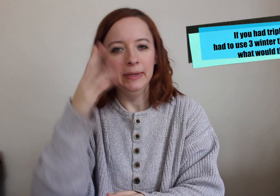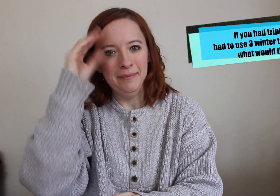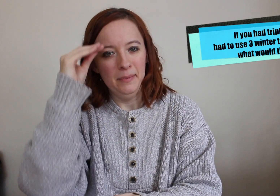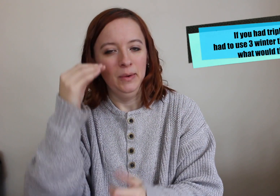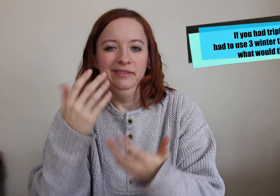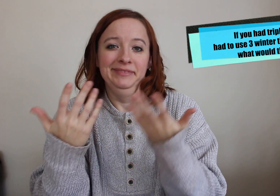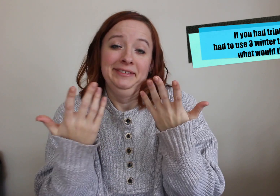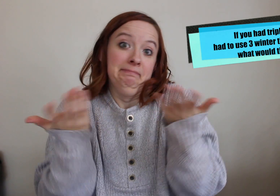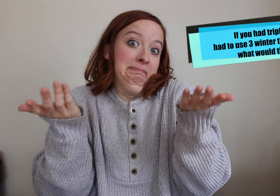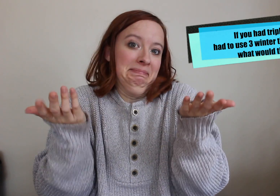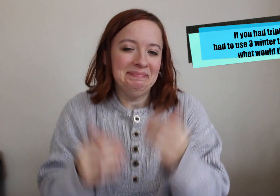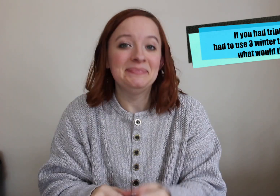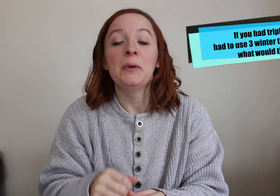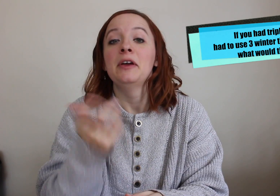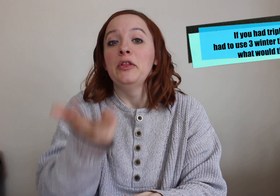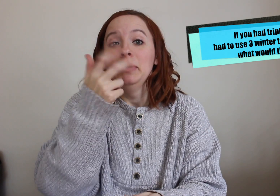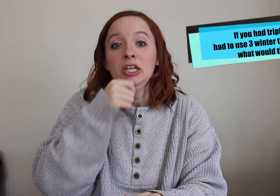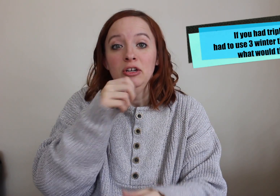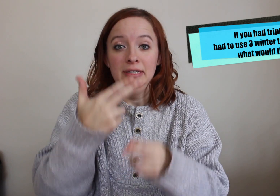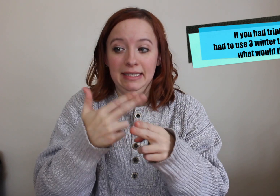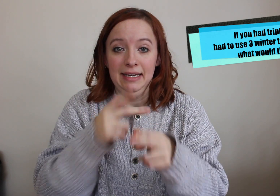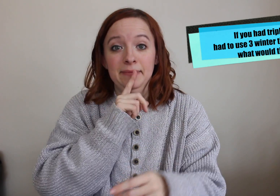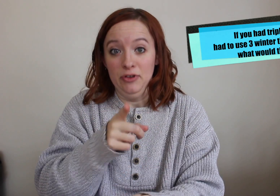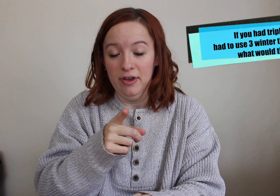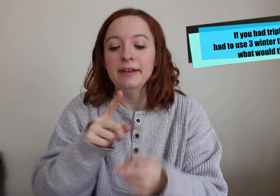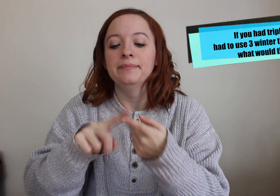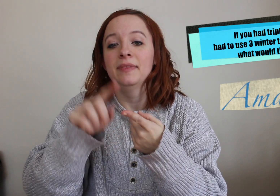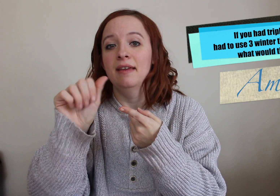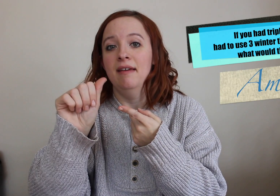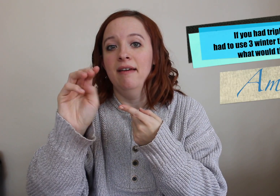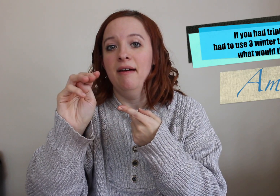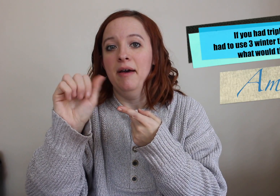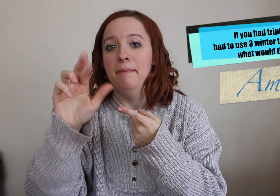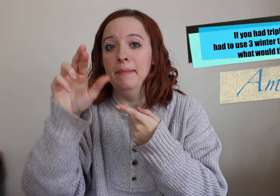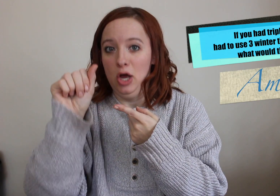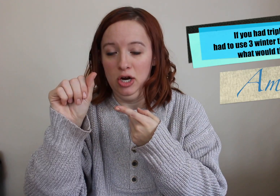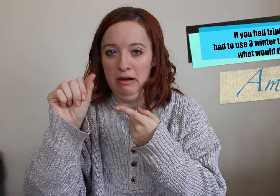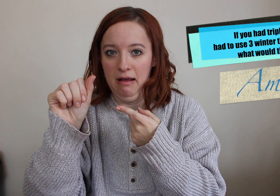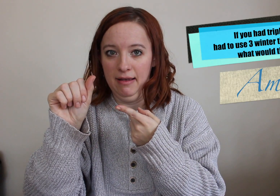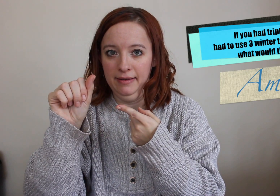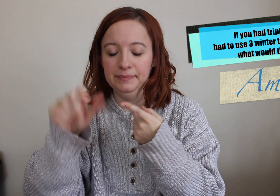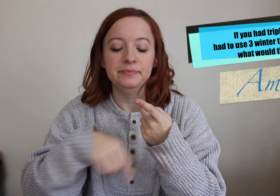picked 3 girls and 3 boys, because why not? So for 3 girl names, I picked are Amara,